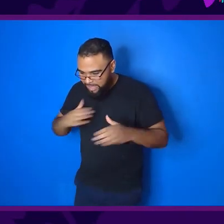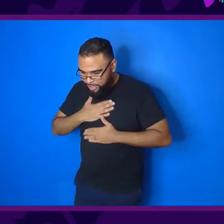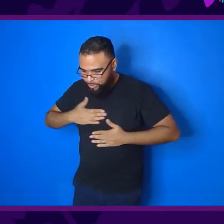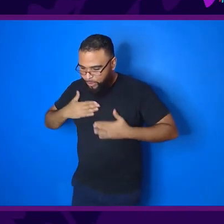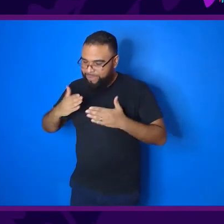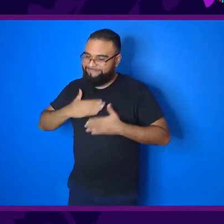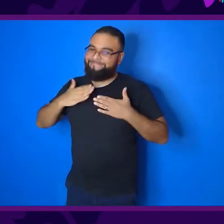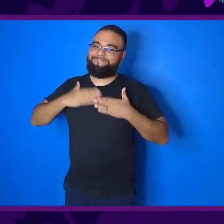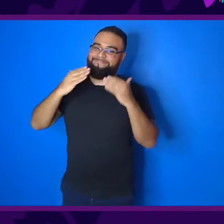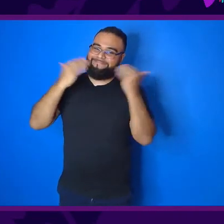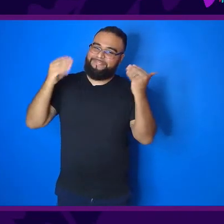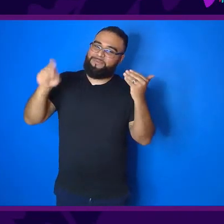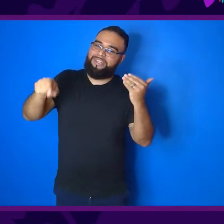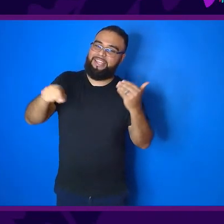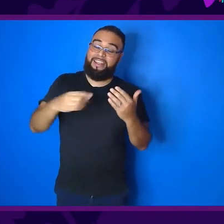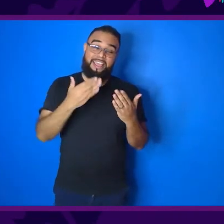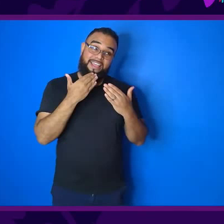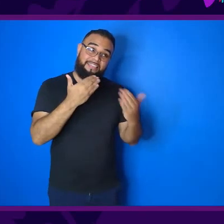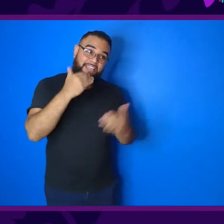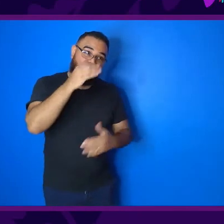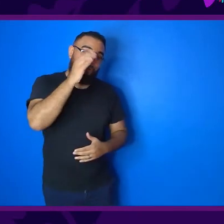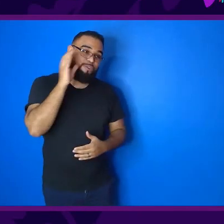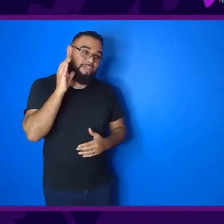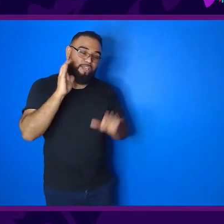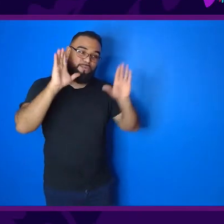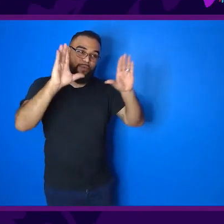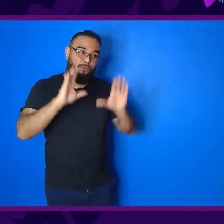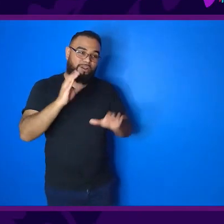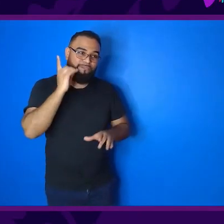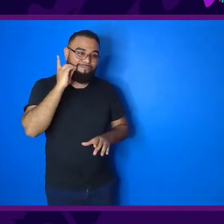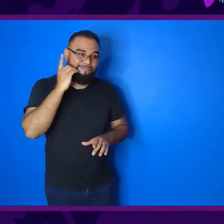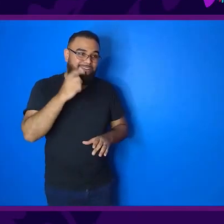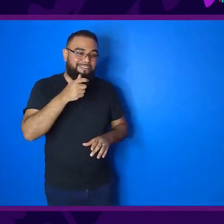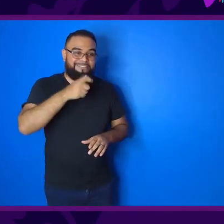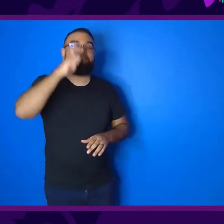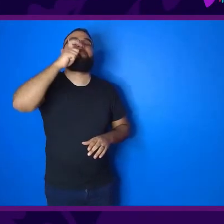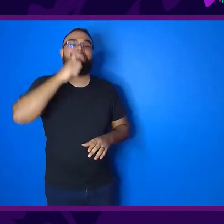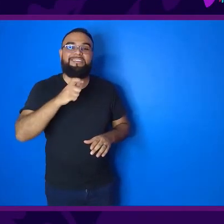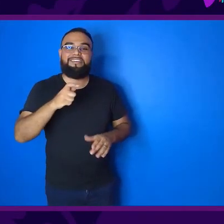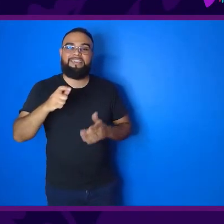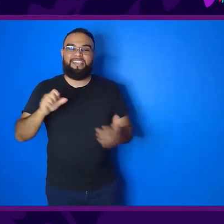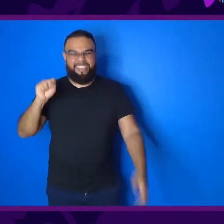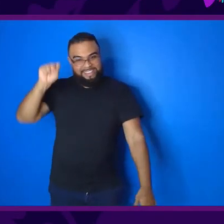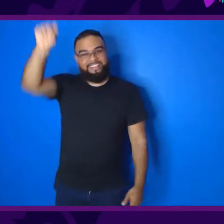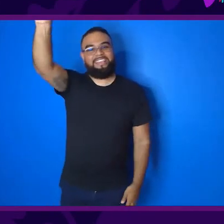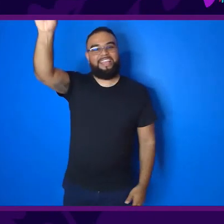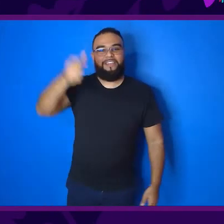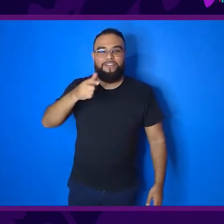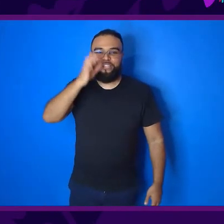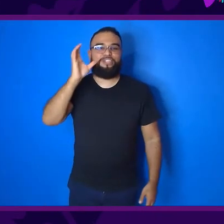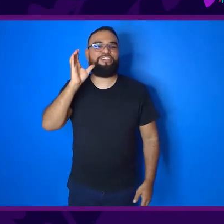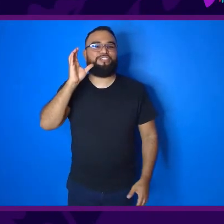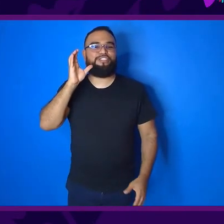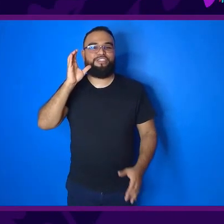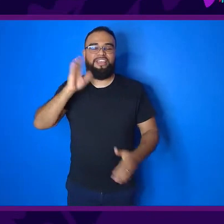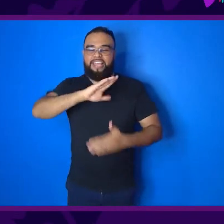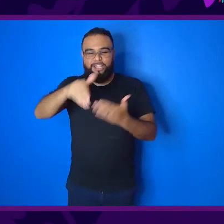wonderful, wonderful tequila drink. And I just want to say que viva Cheech, okay? Y todo su trabajo.